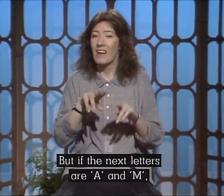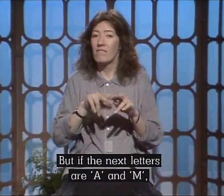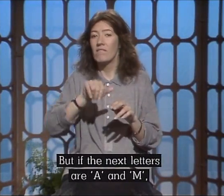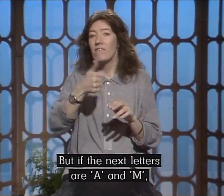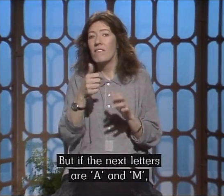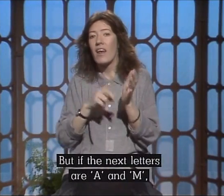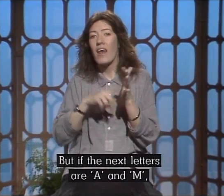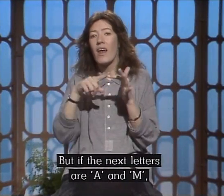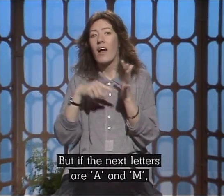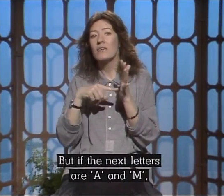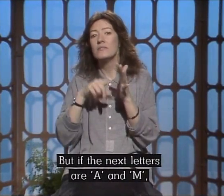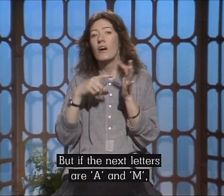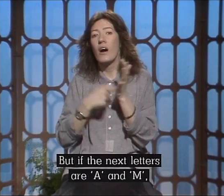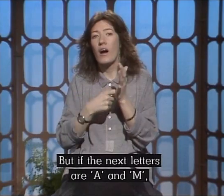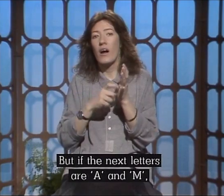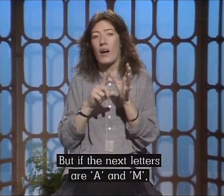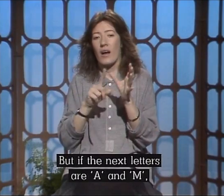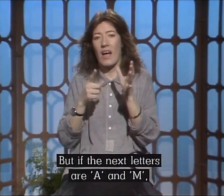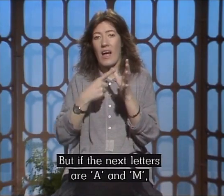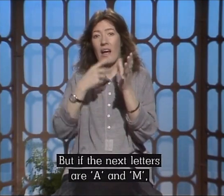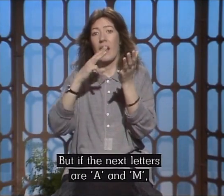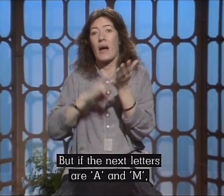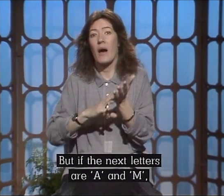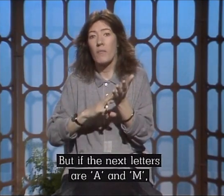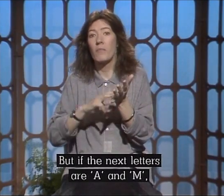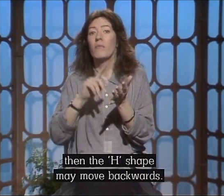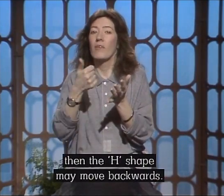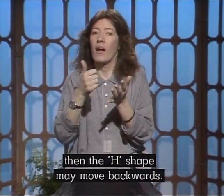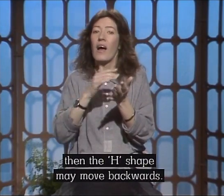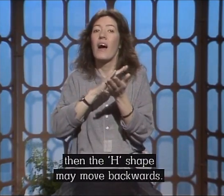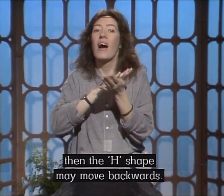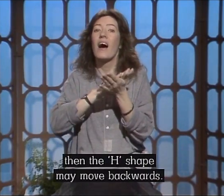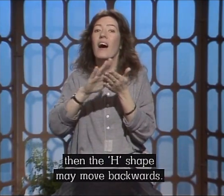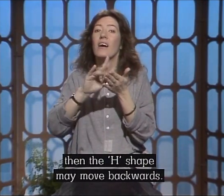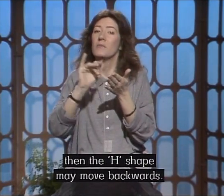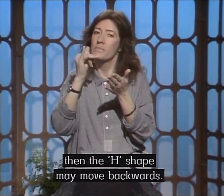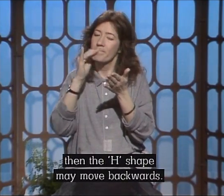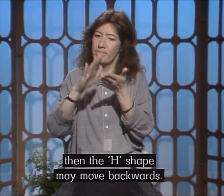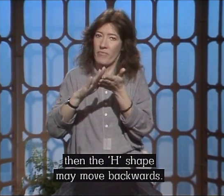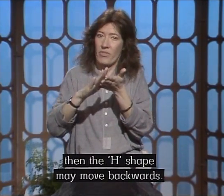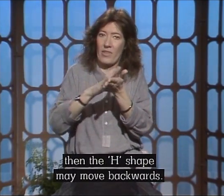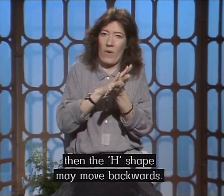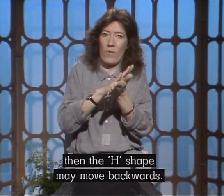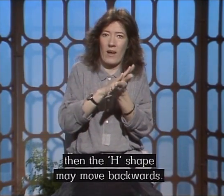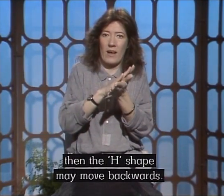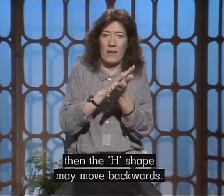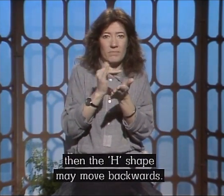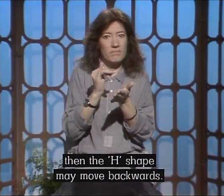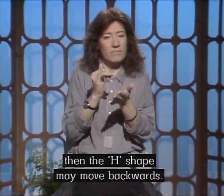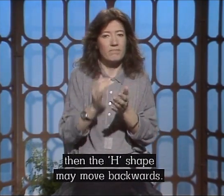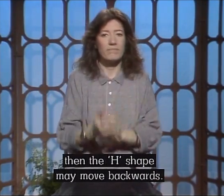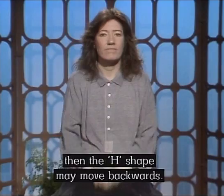But if the next letters are A and M, then the H shape may move backwards.